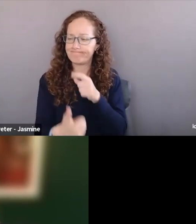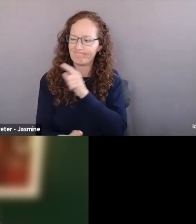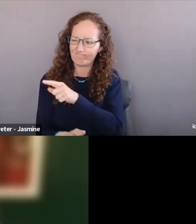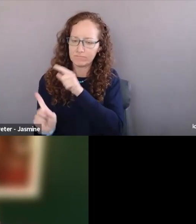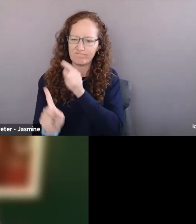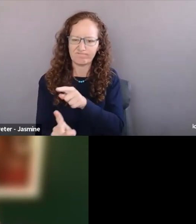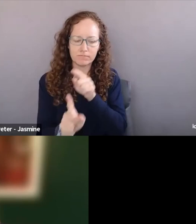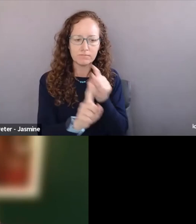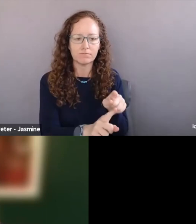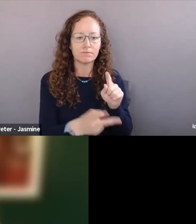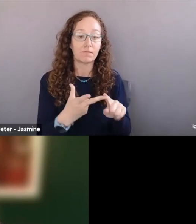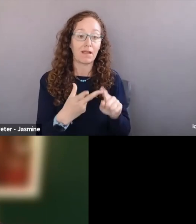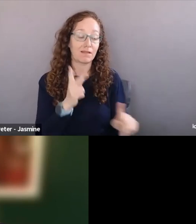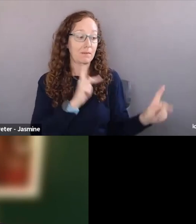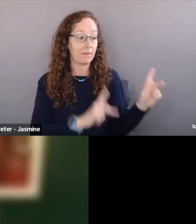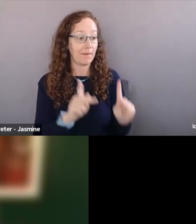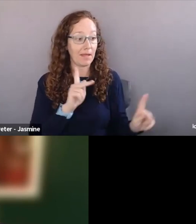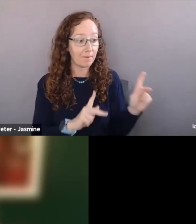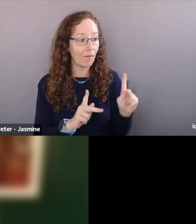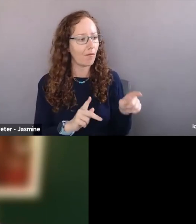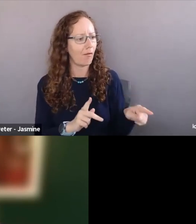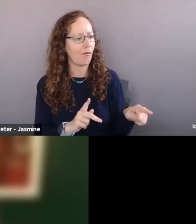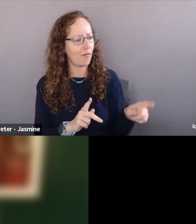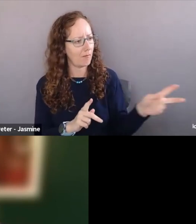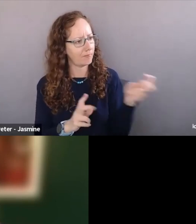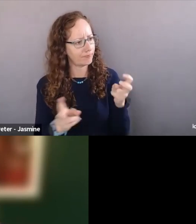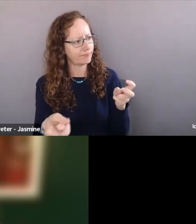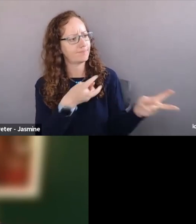were going to make change.